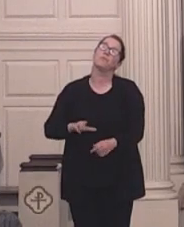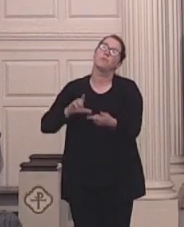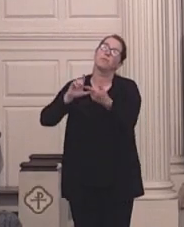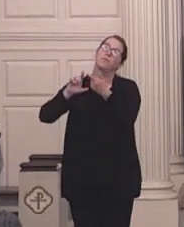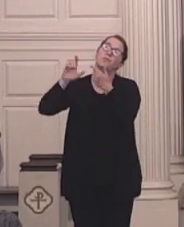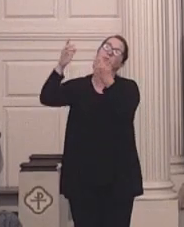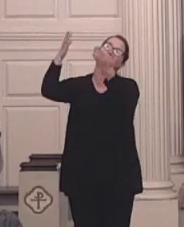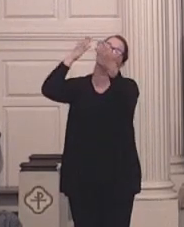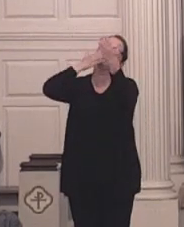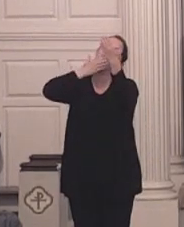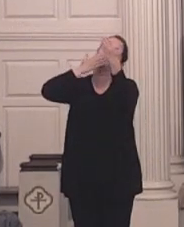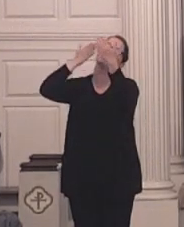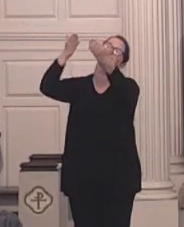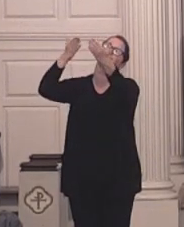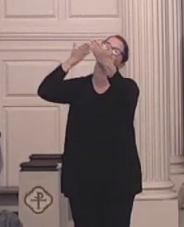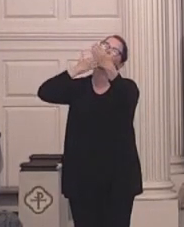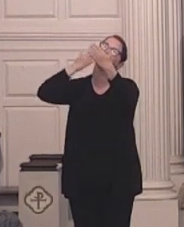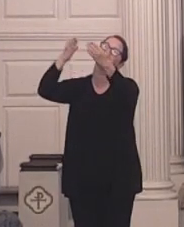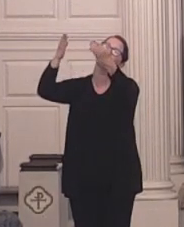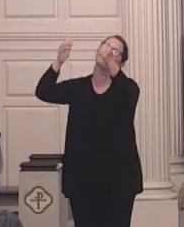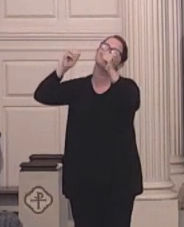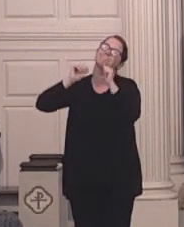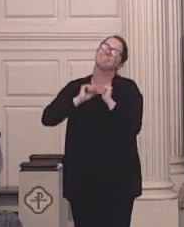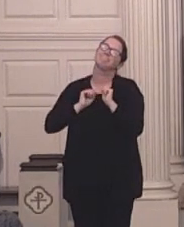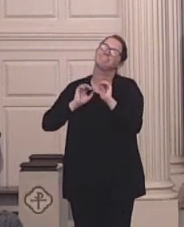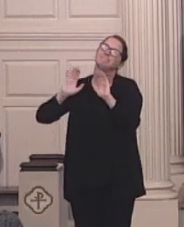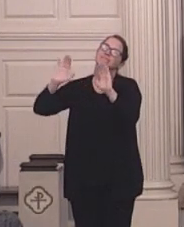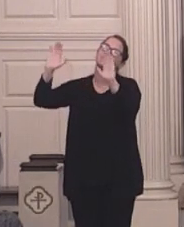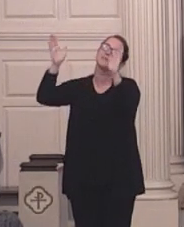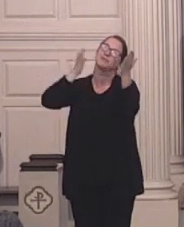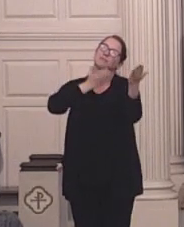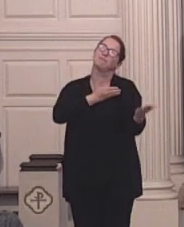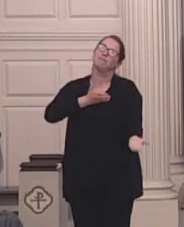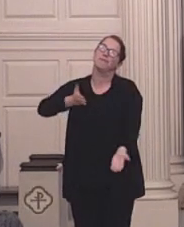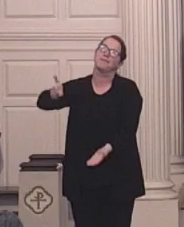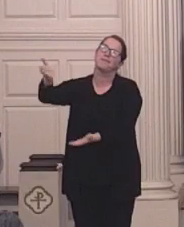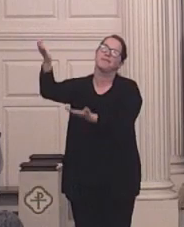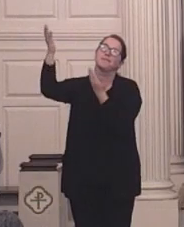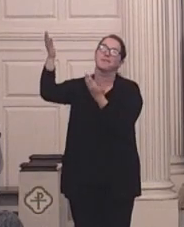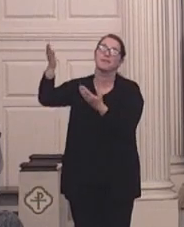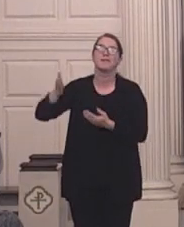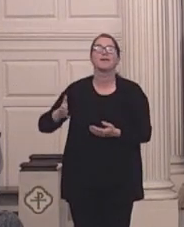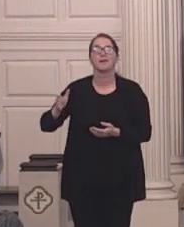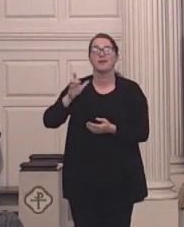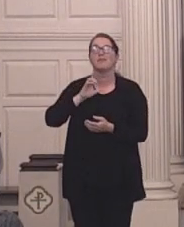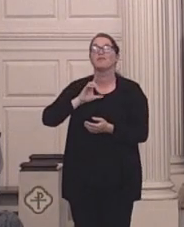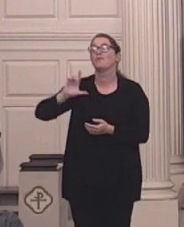thanksgiving, and I will call upon the name of the Lord.